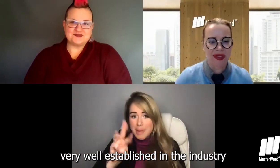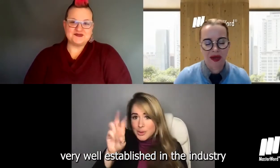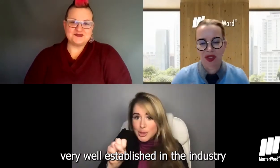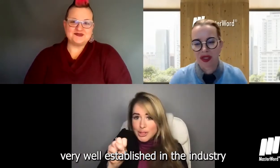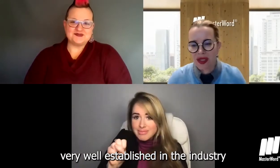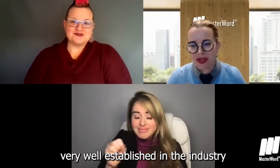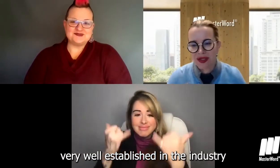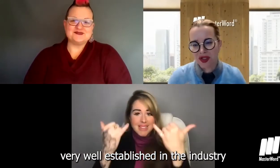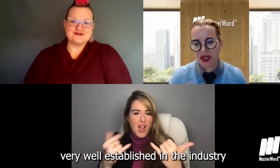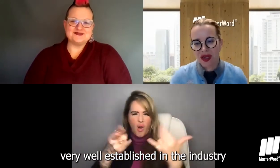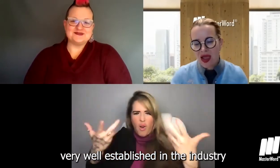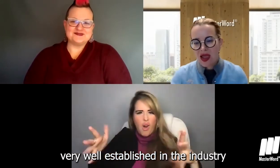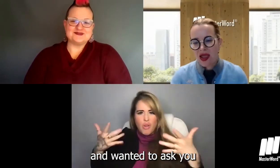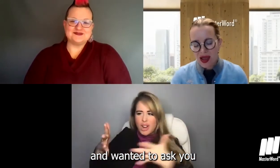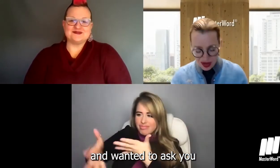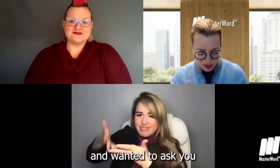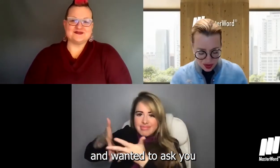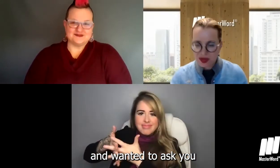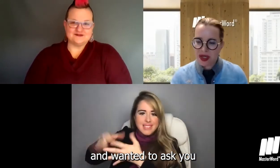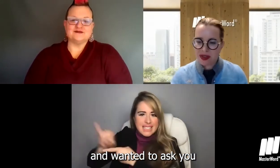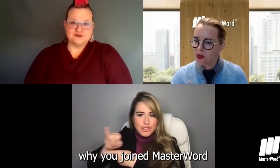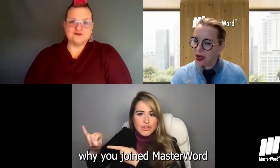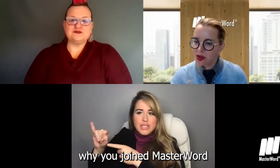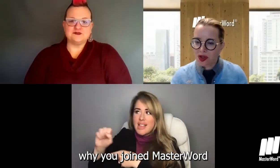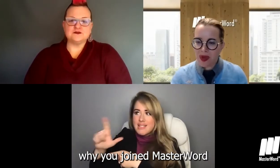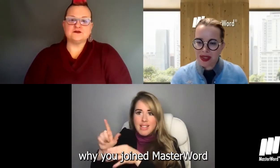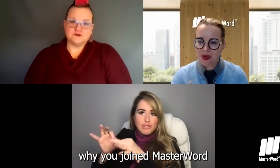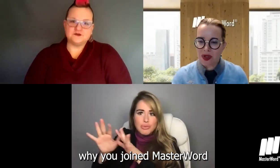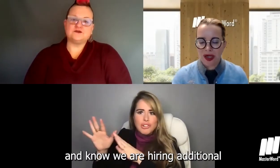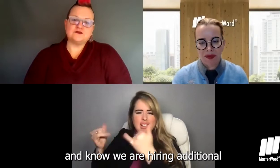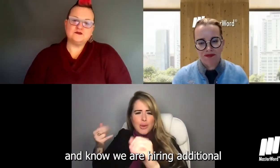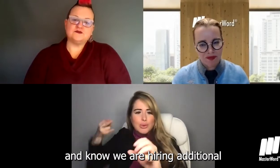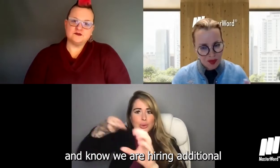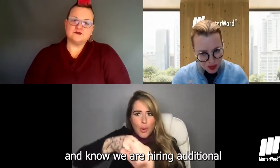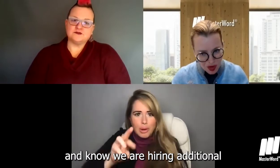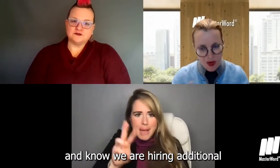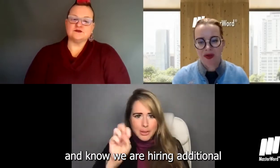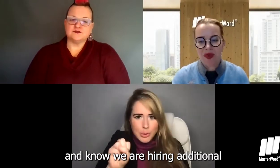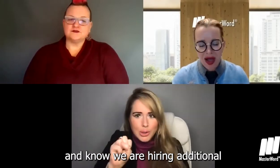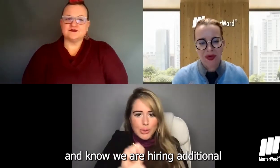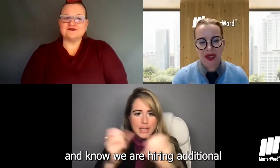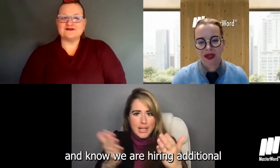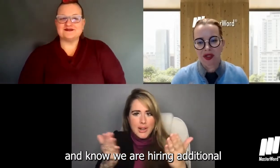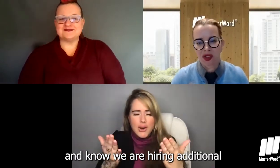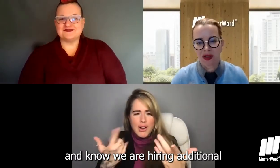established in the industry and wanted to ask you why you joined MasterWord. And I know we're hiring additional